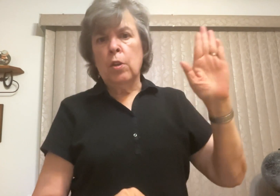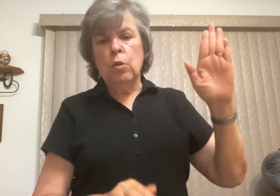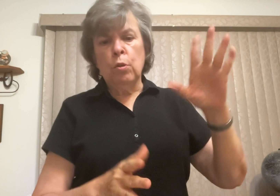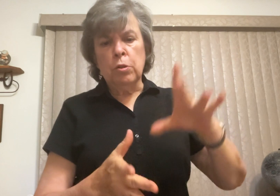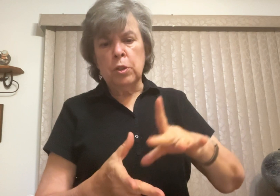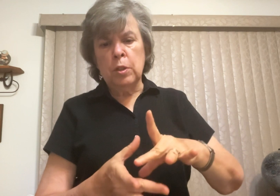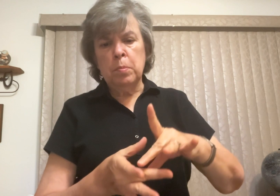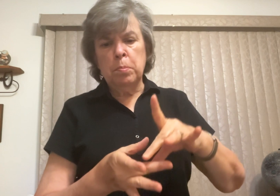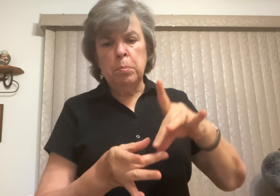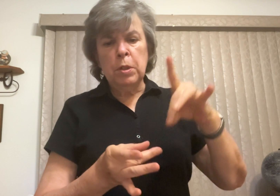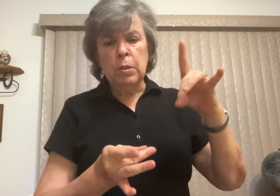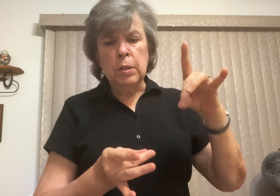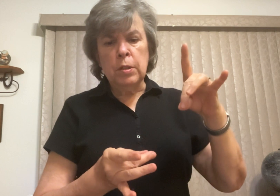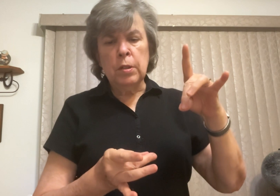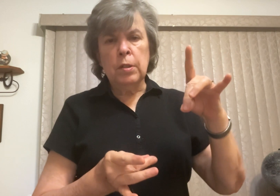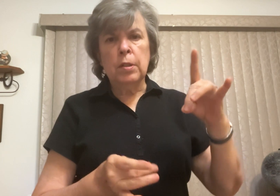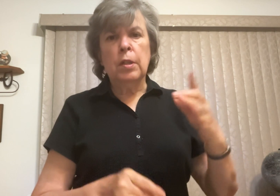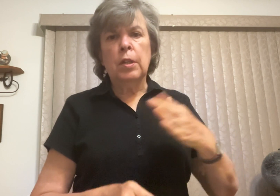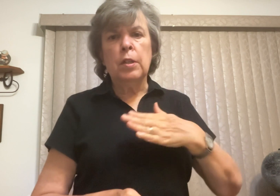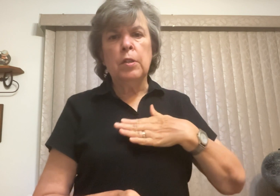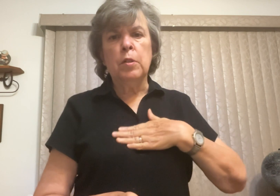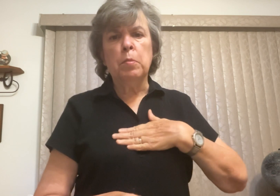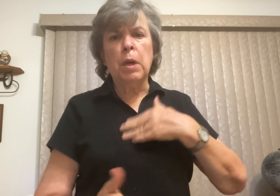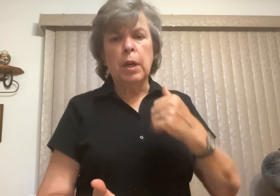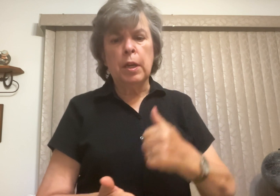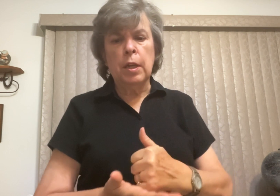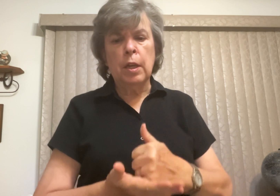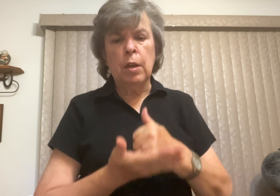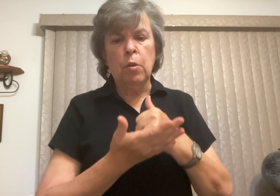your spirit is my help.